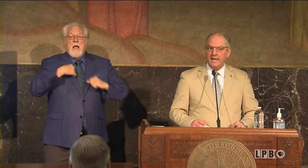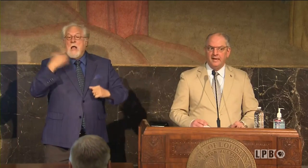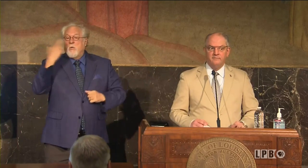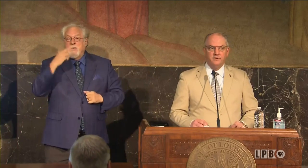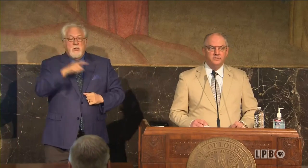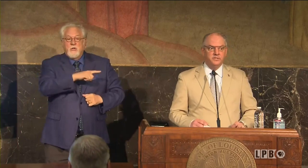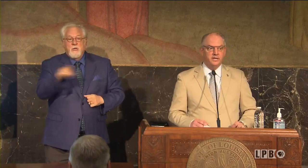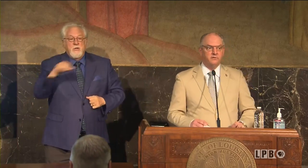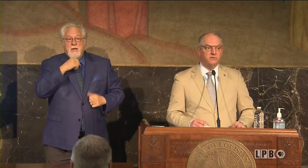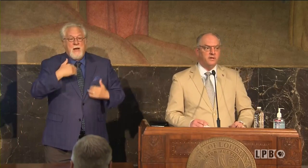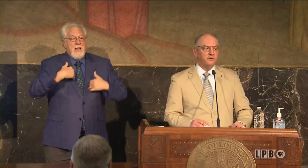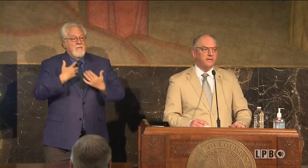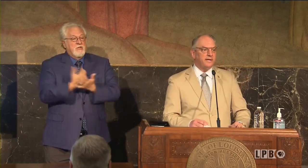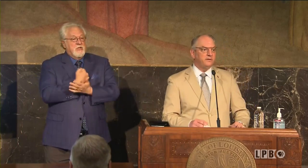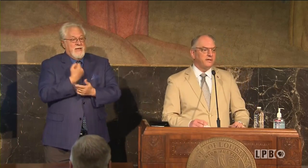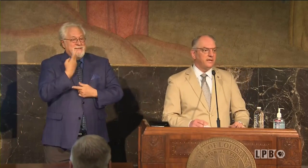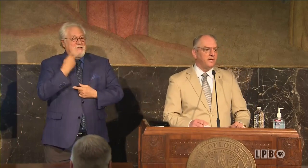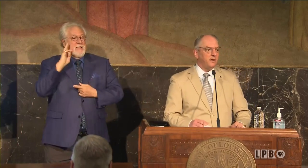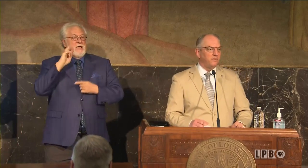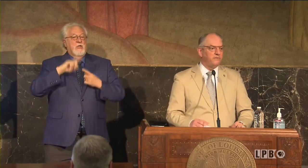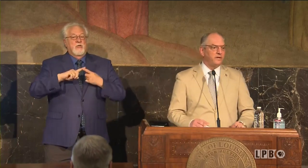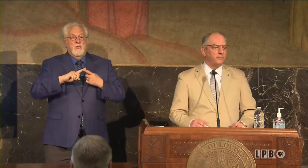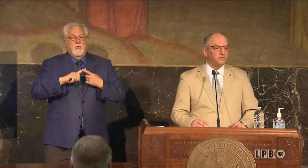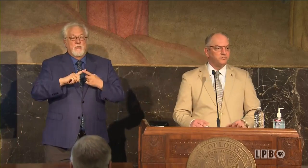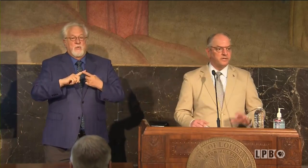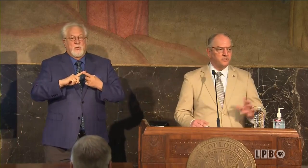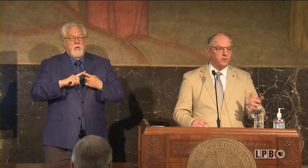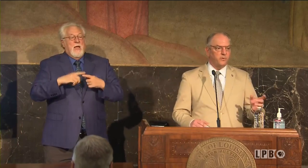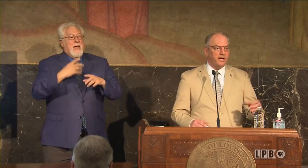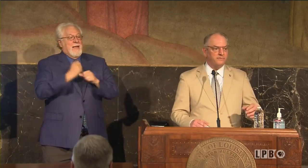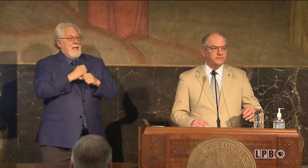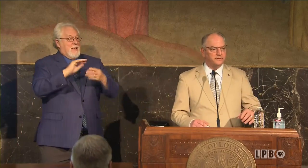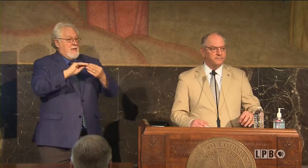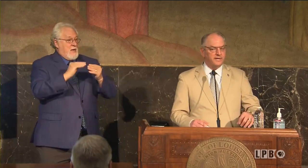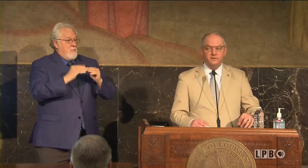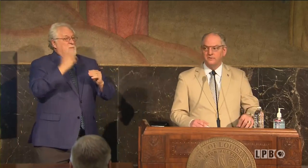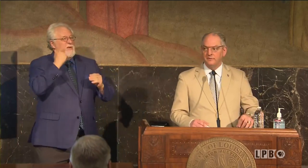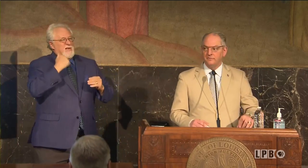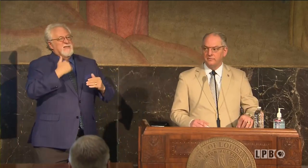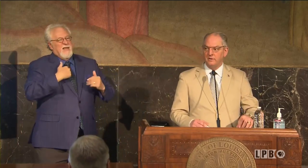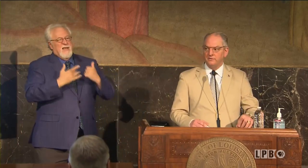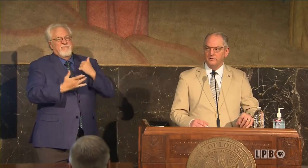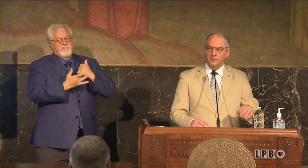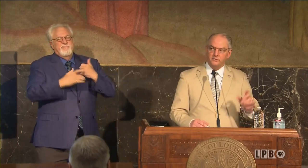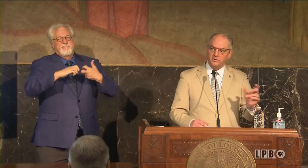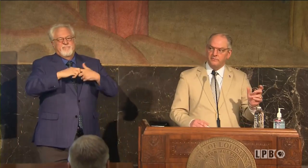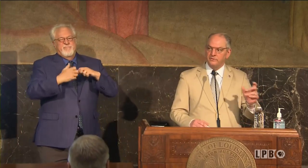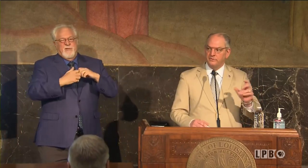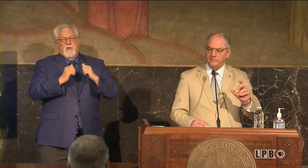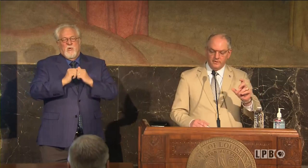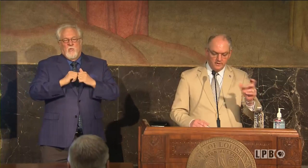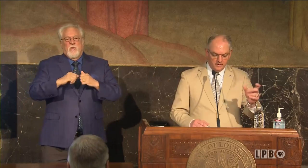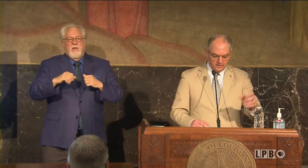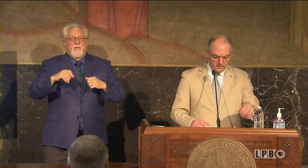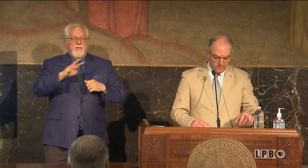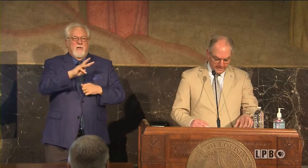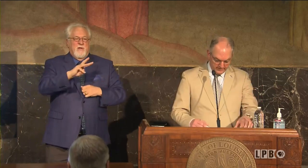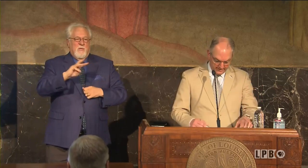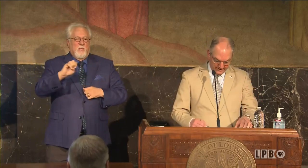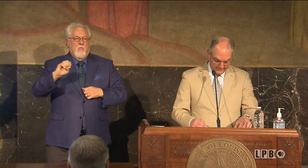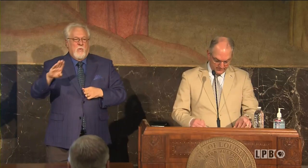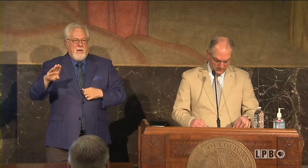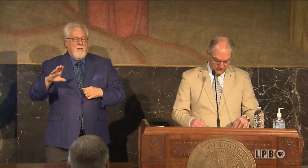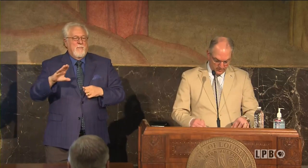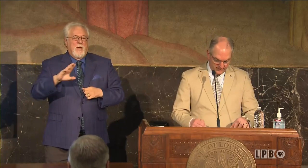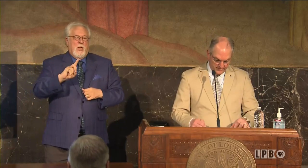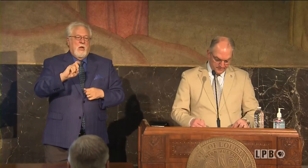didn't have a chance the other day to get all of the numbers because we were having some technical difficulties with our servers or the domain